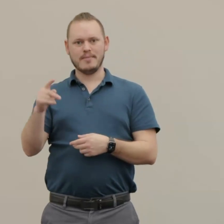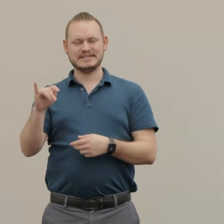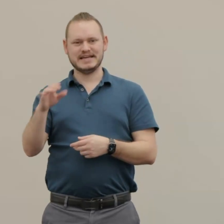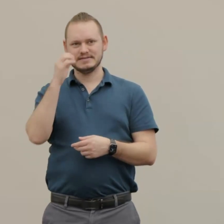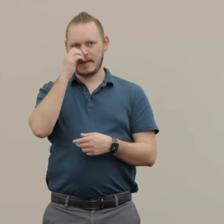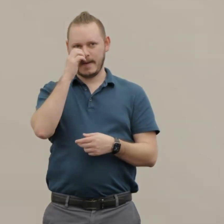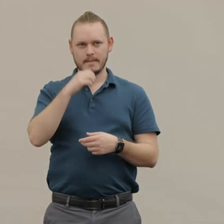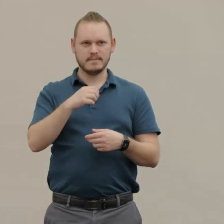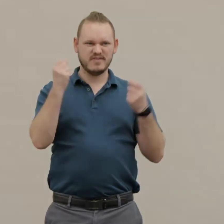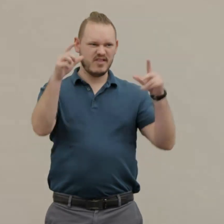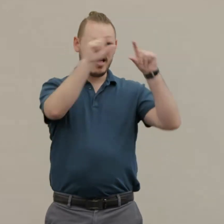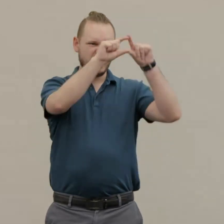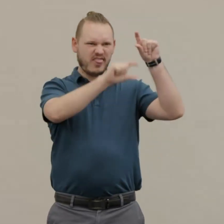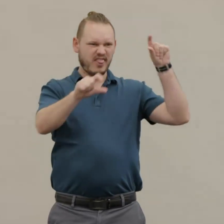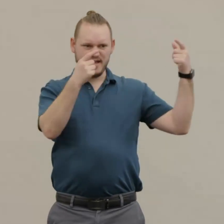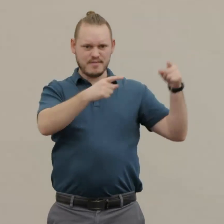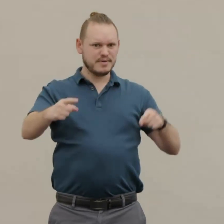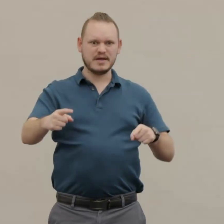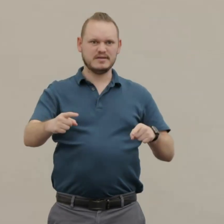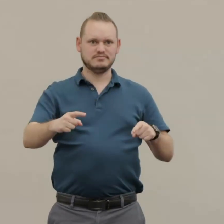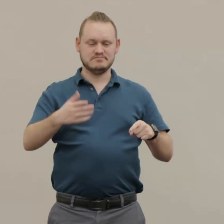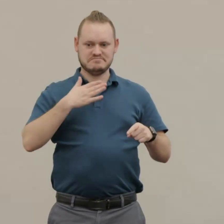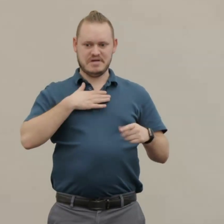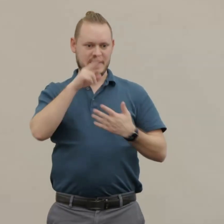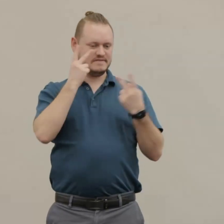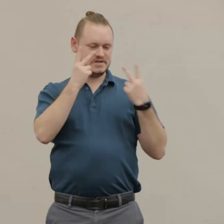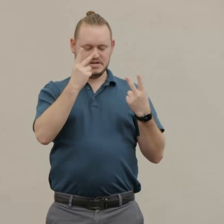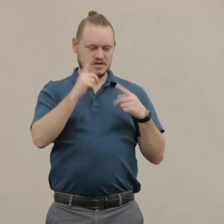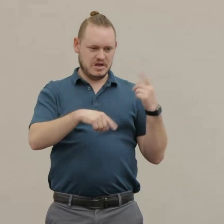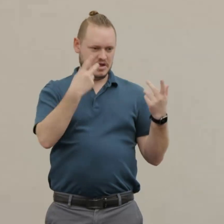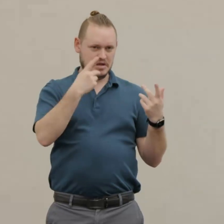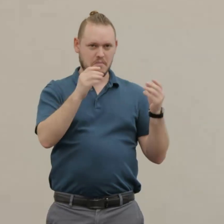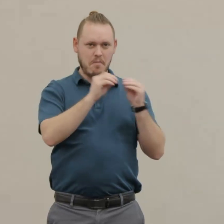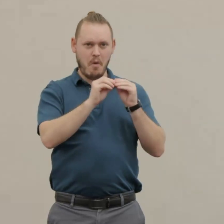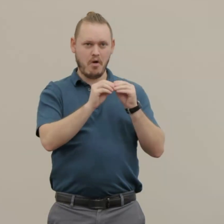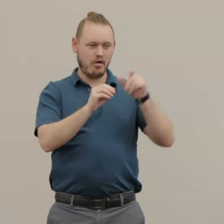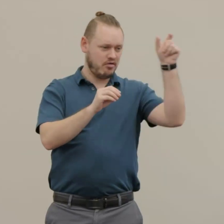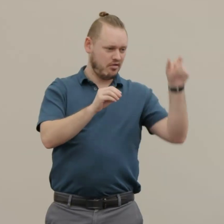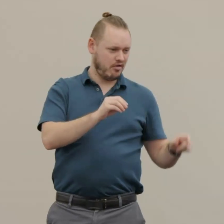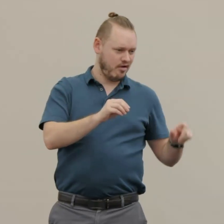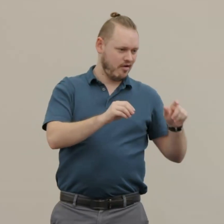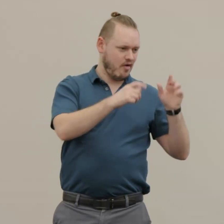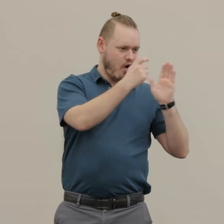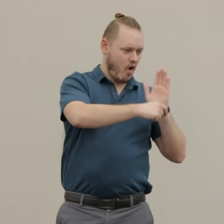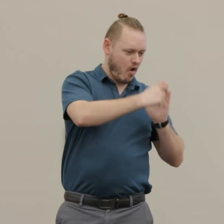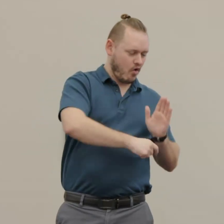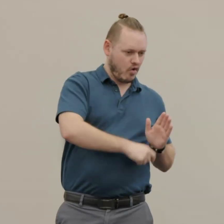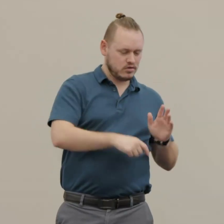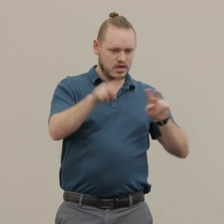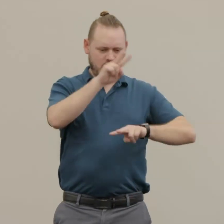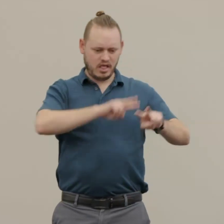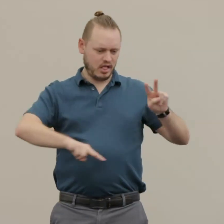in the header. I can't even read it with my vision. There's some other articles down on the left. And then